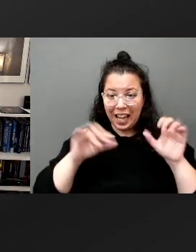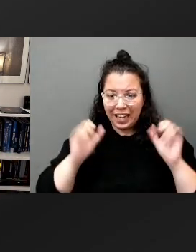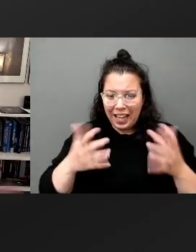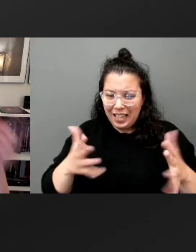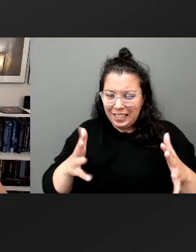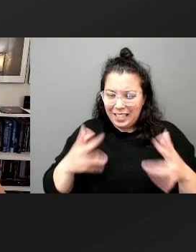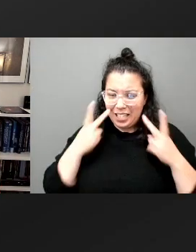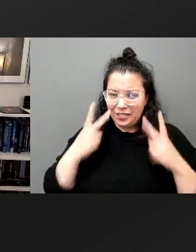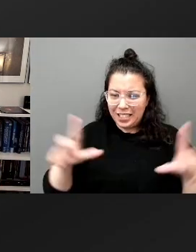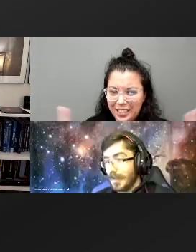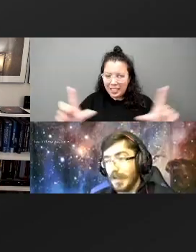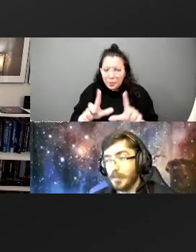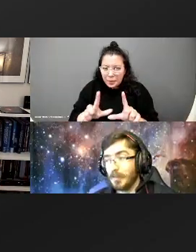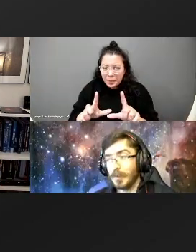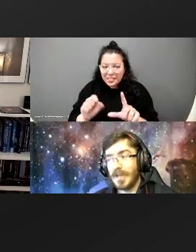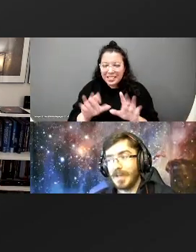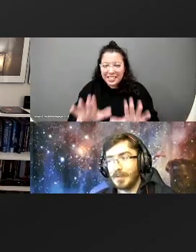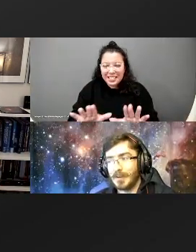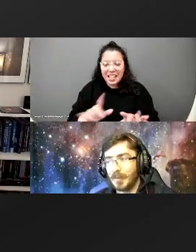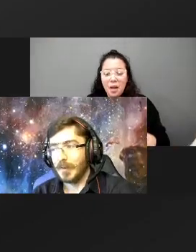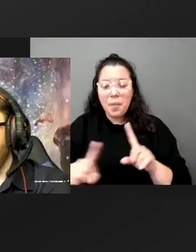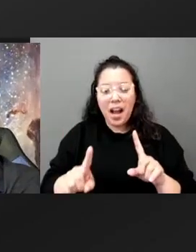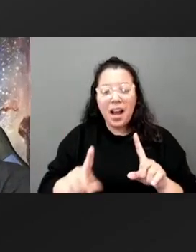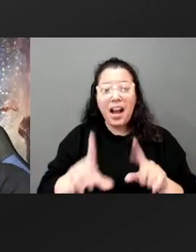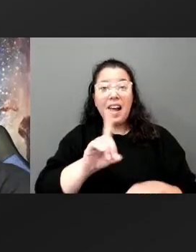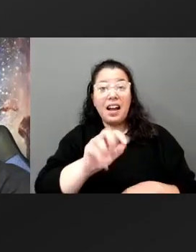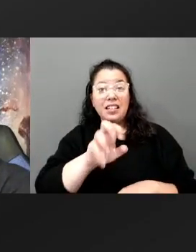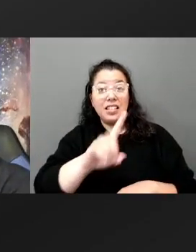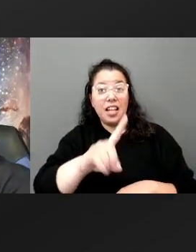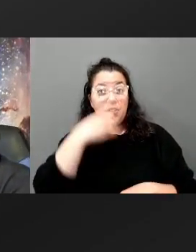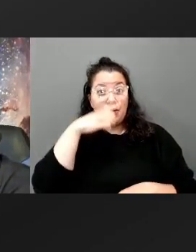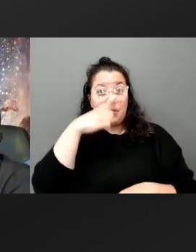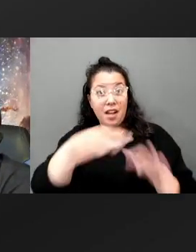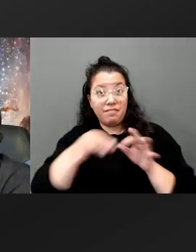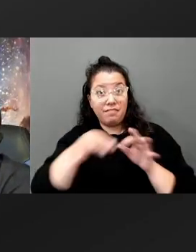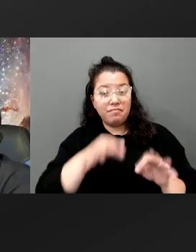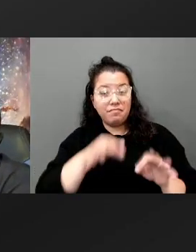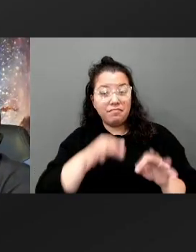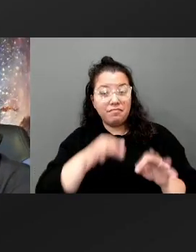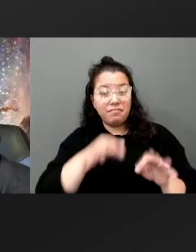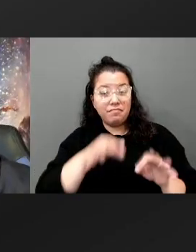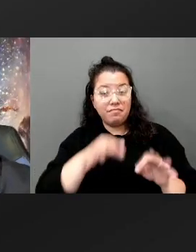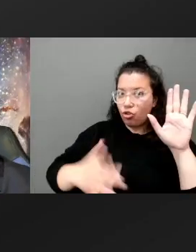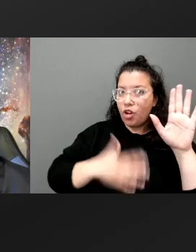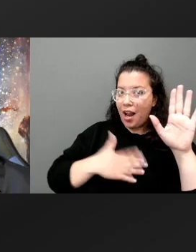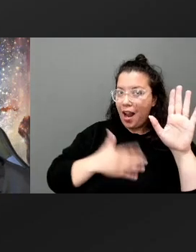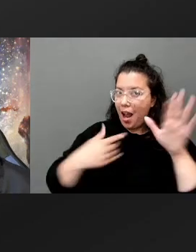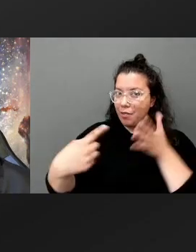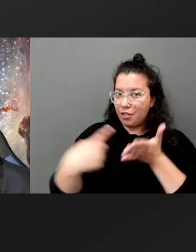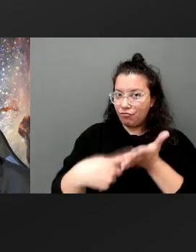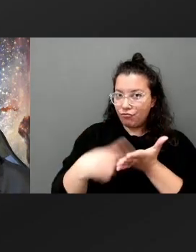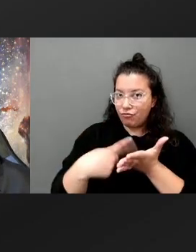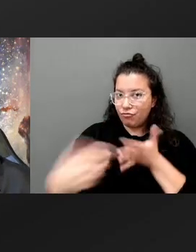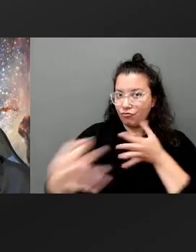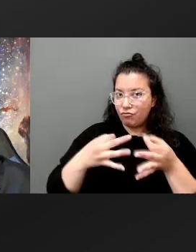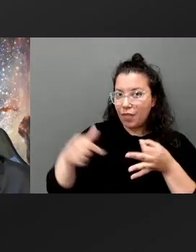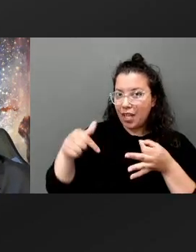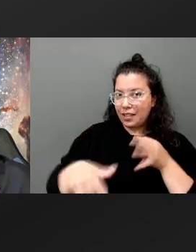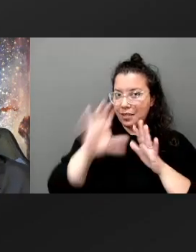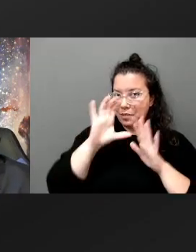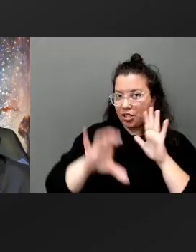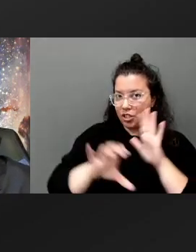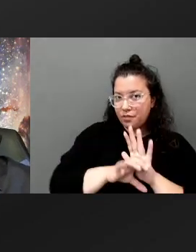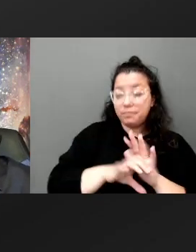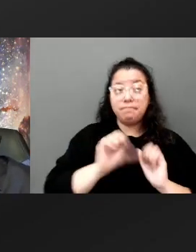here. So we've got David, why don't you start us off? I'd be more than happy to talk about that one. So this How about just take a few words, yeah? Yep, this one is